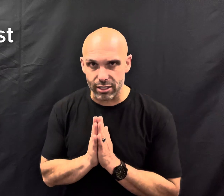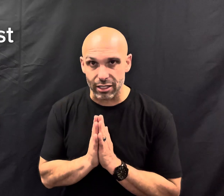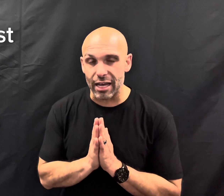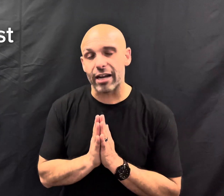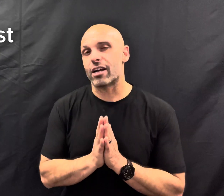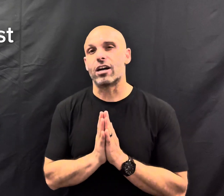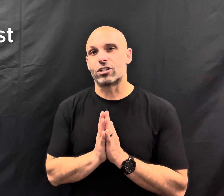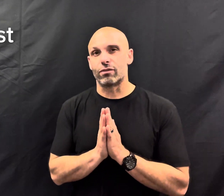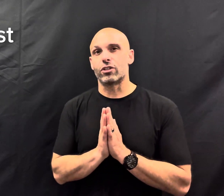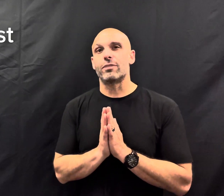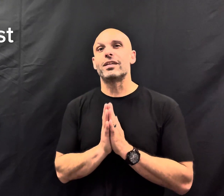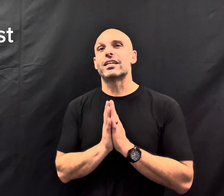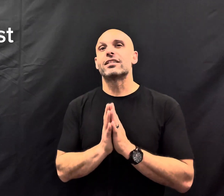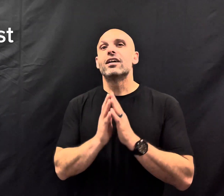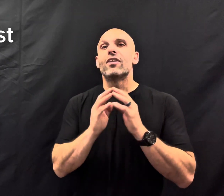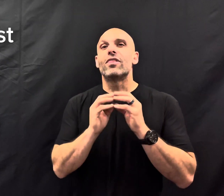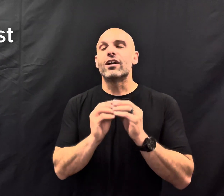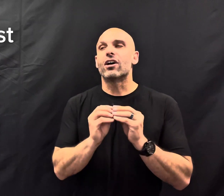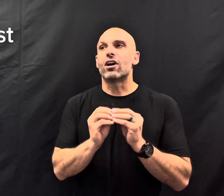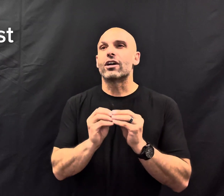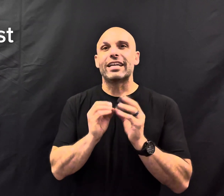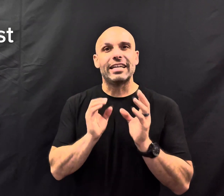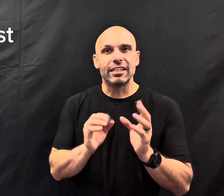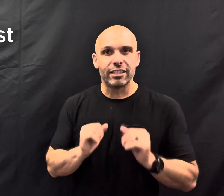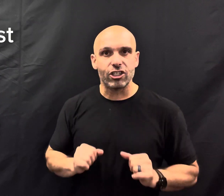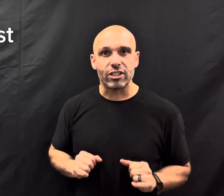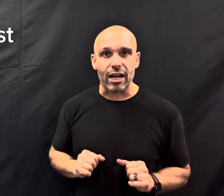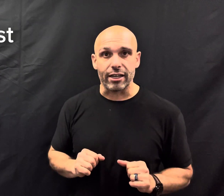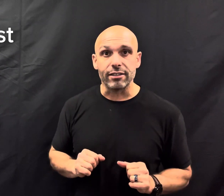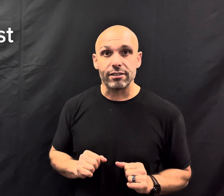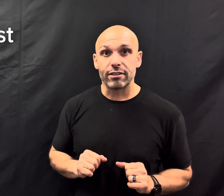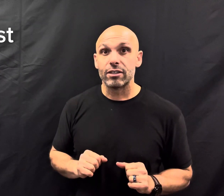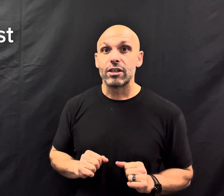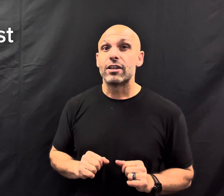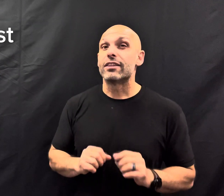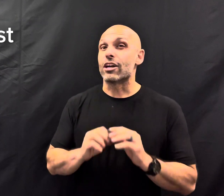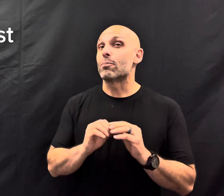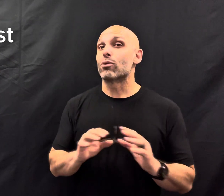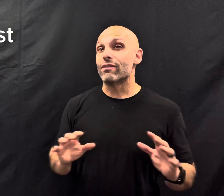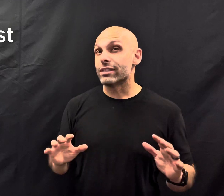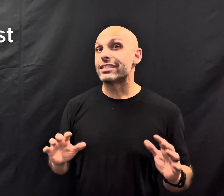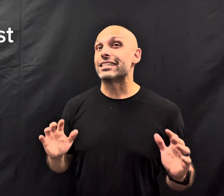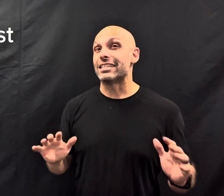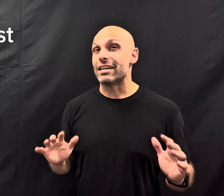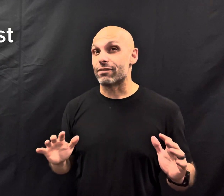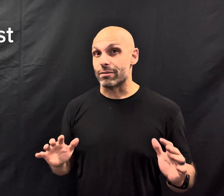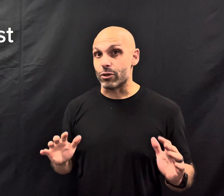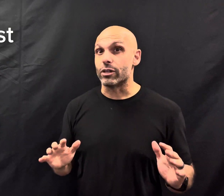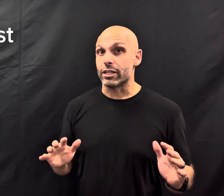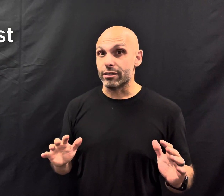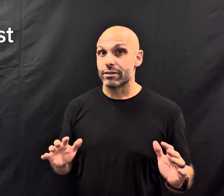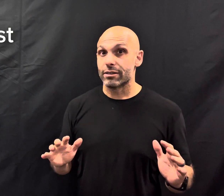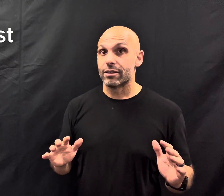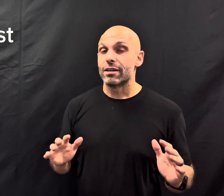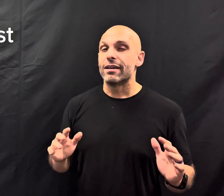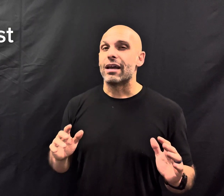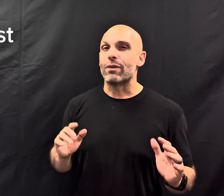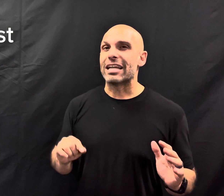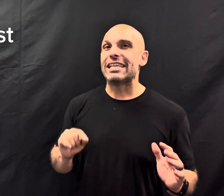lot of controversy because there are English signs that are prevalent in the deaf community. And when I say